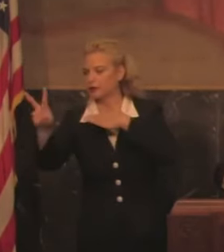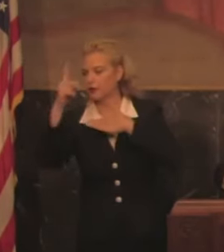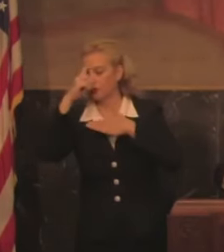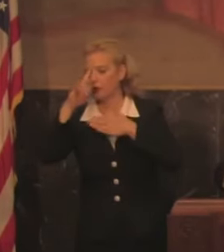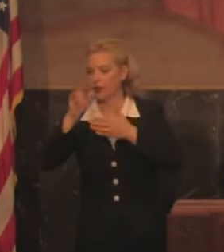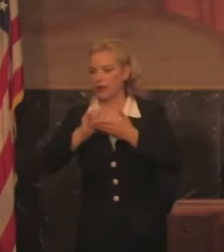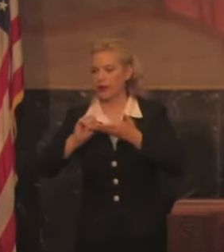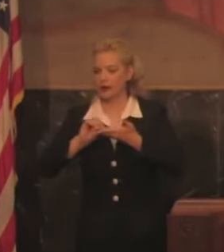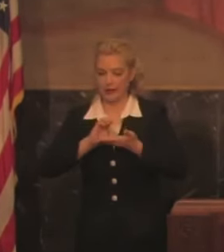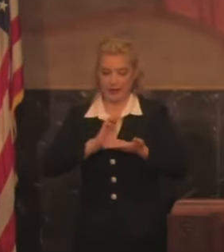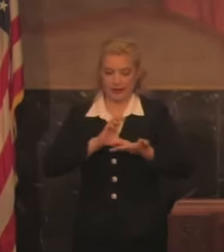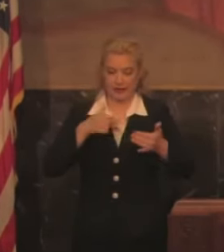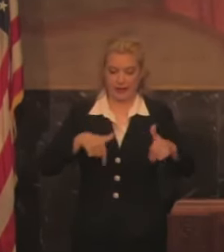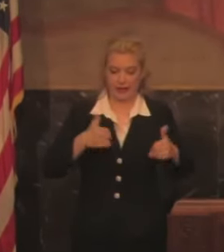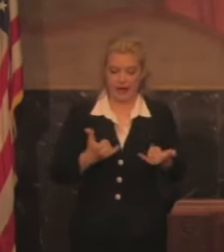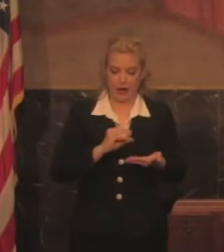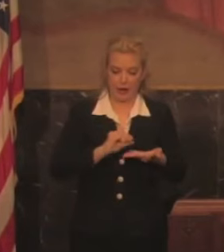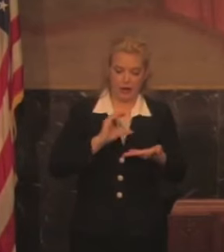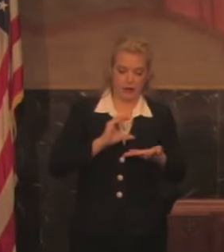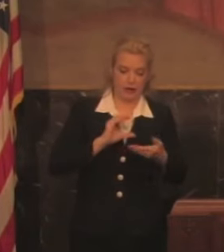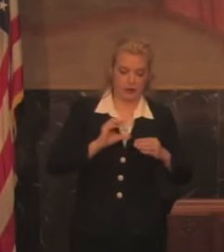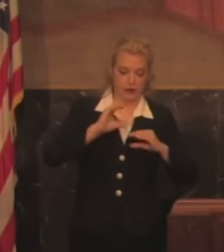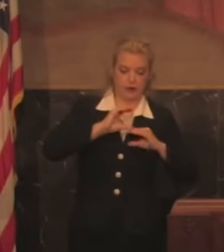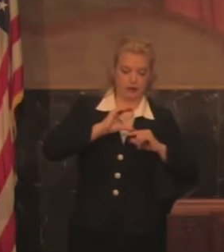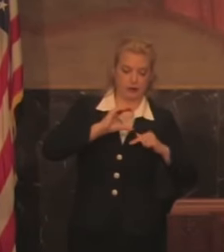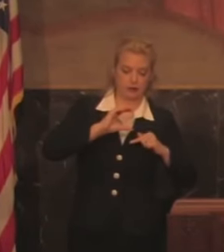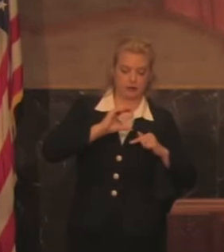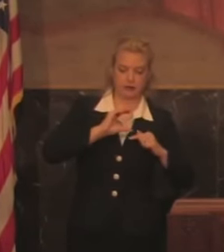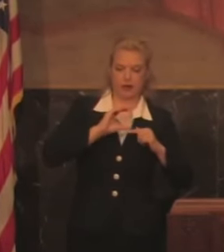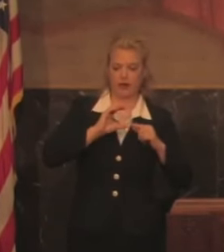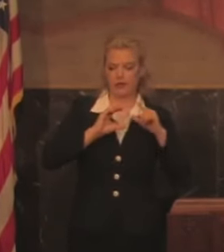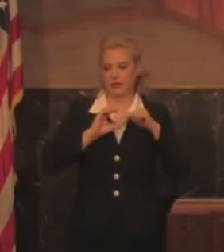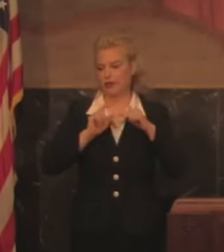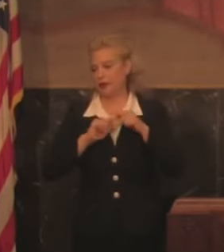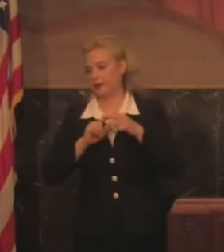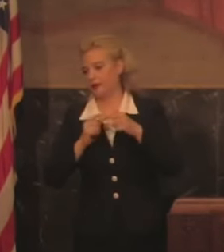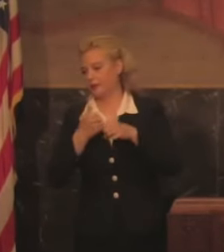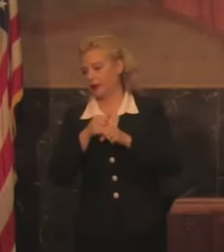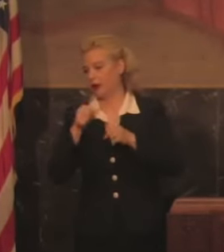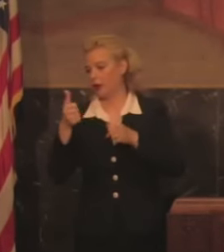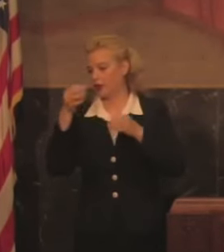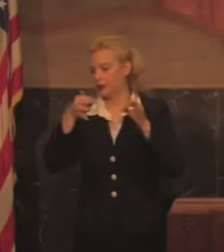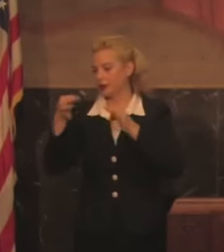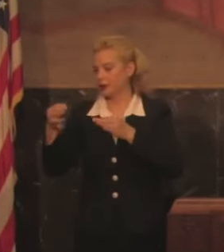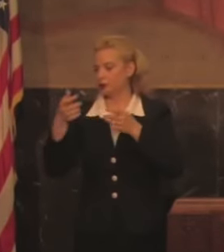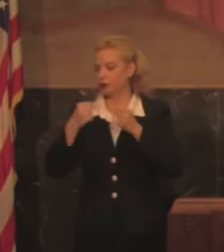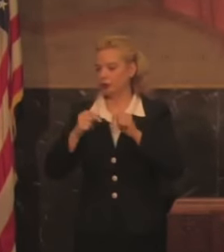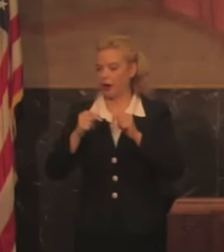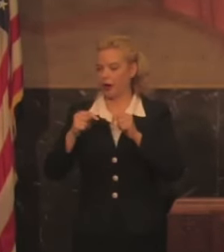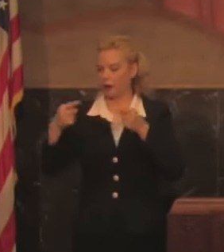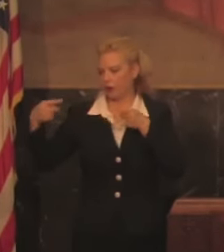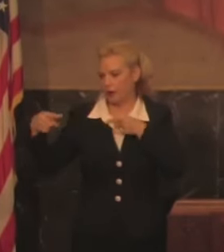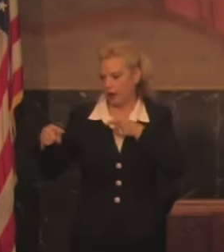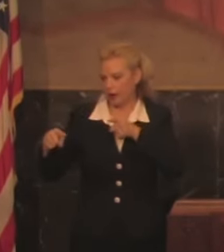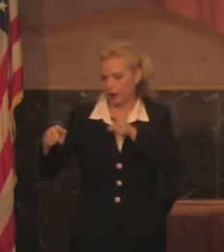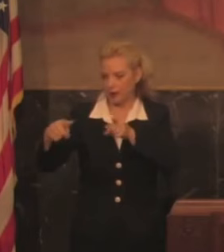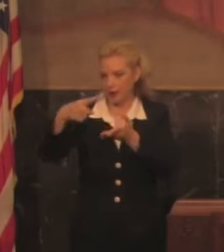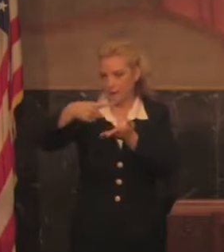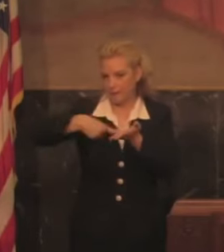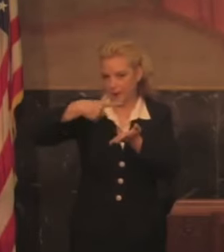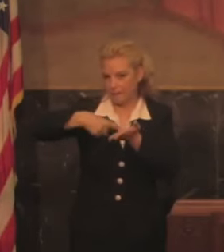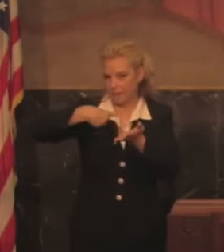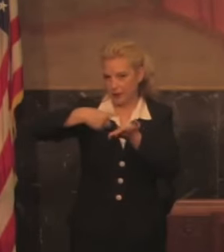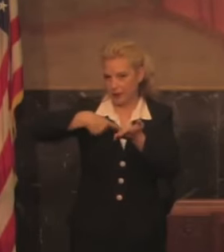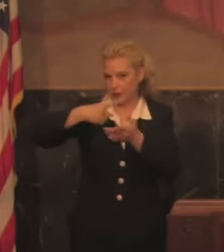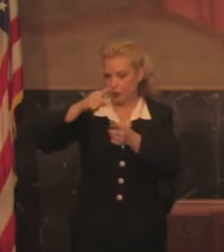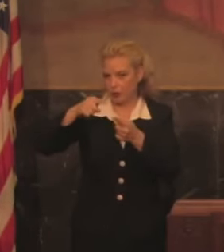excess in the current year, but also to make other decisions as we try to line up the payments coming in when the obligations are